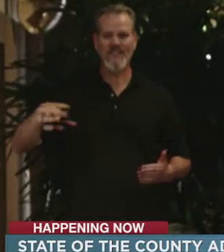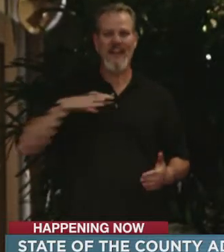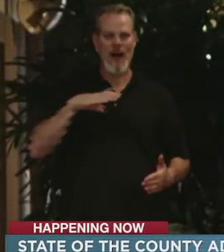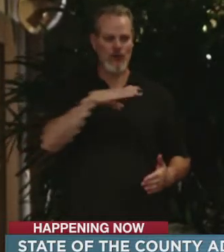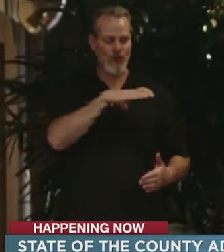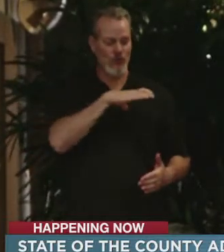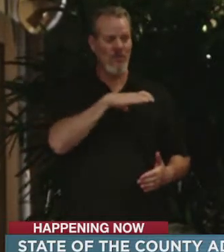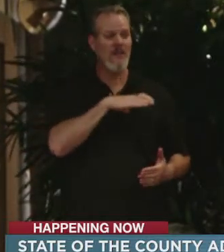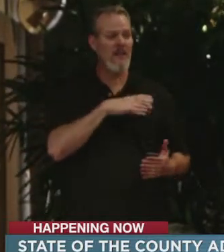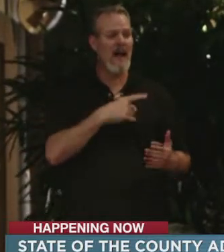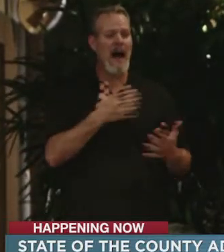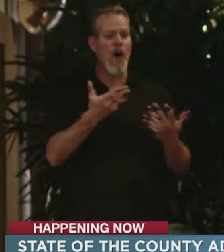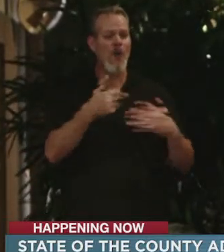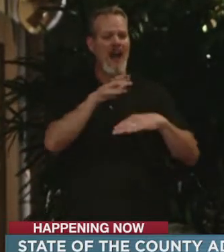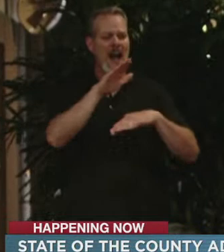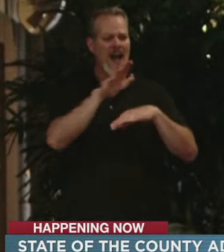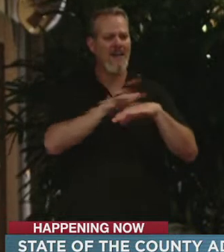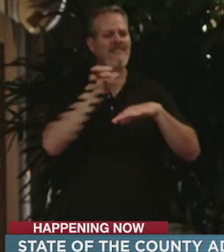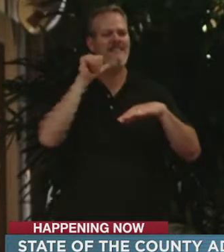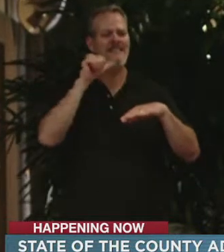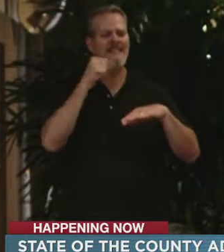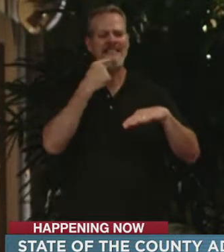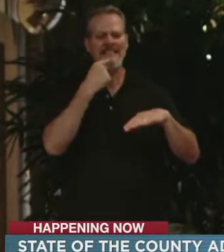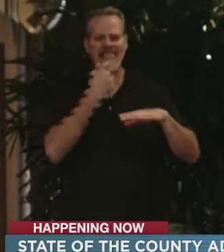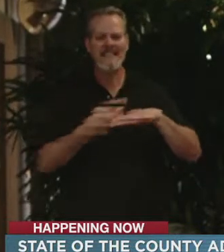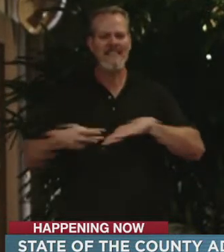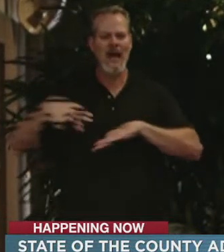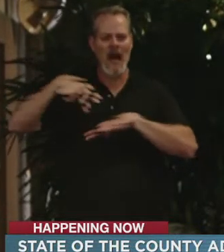them to stand up and say hi real quick.